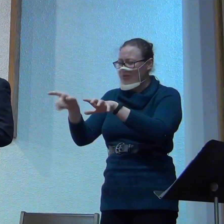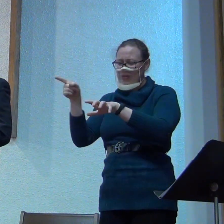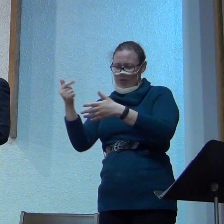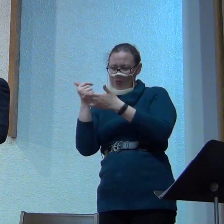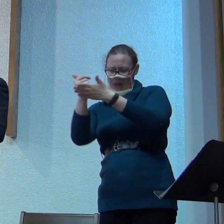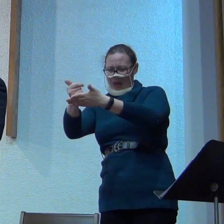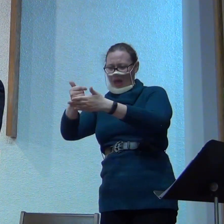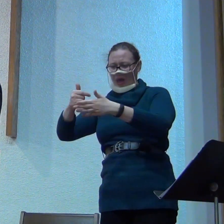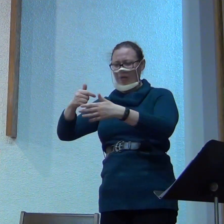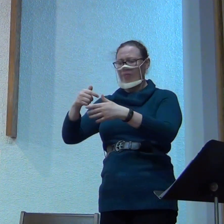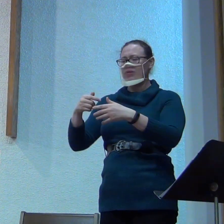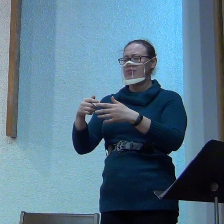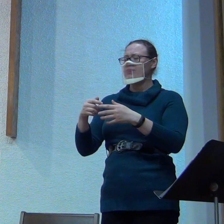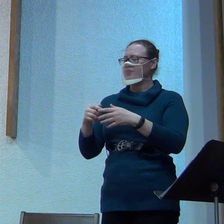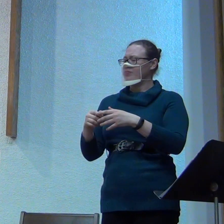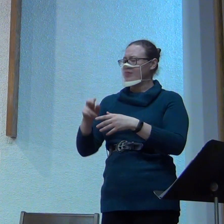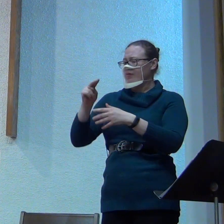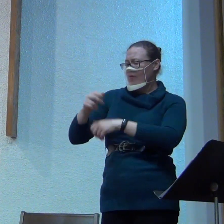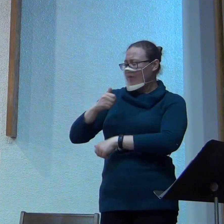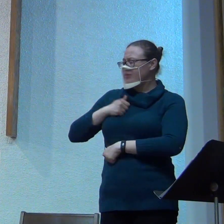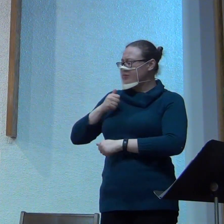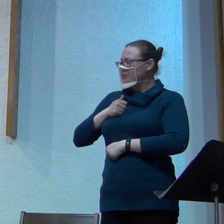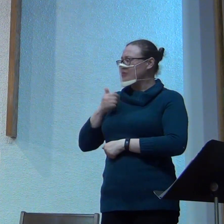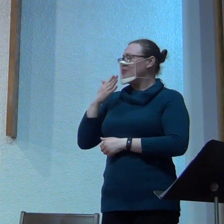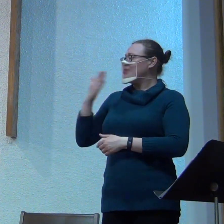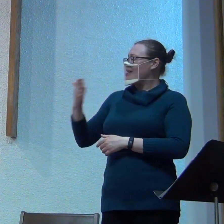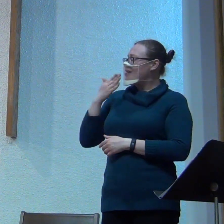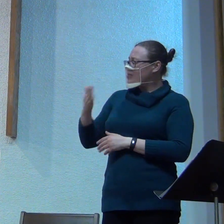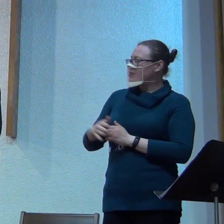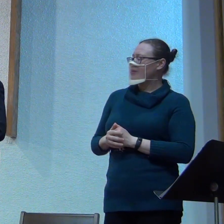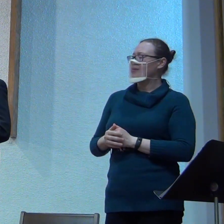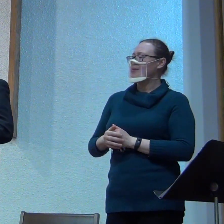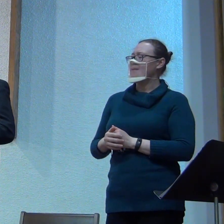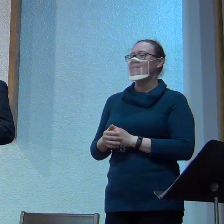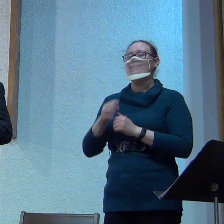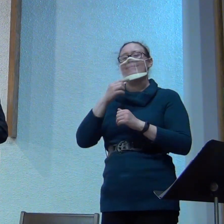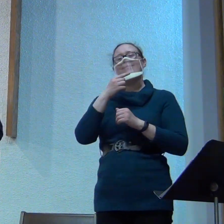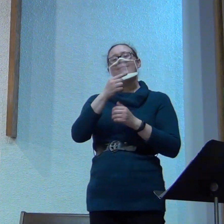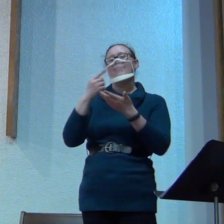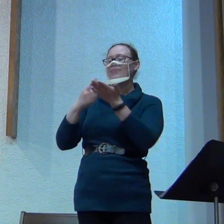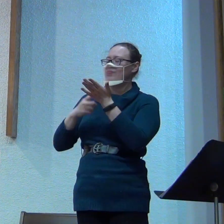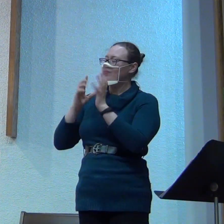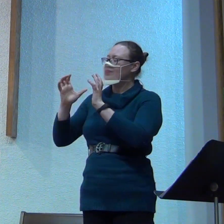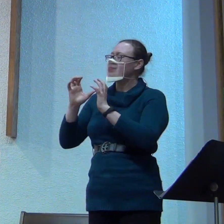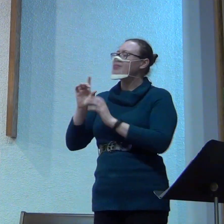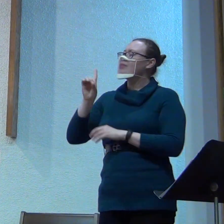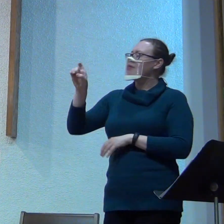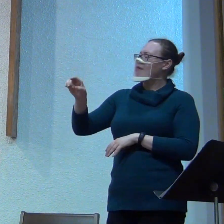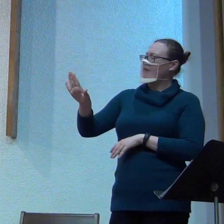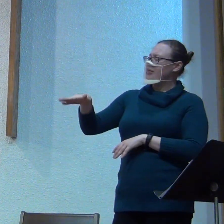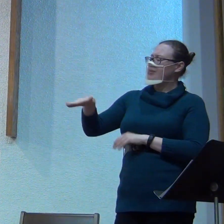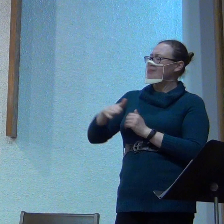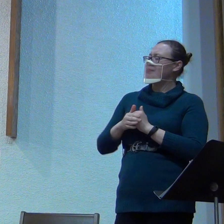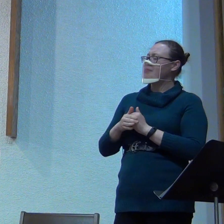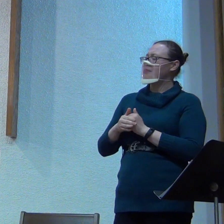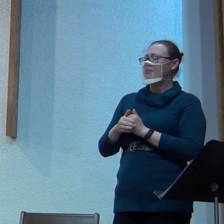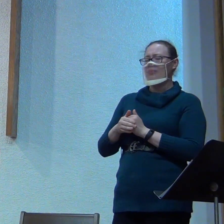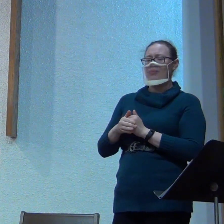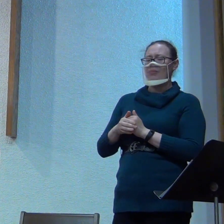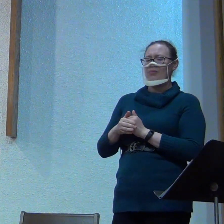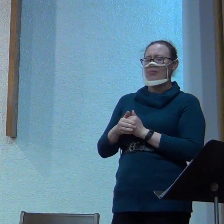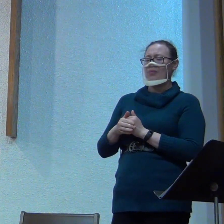our soldiers. And during the course of that conversation, he said to this man, "By the